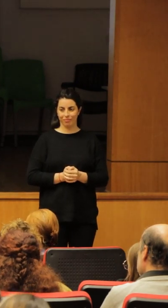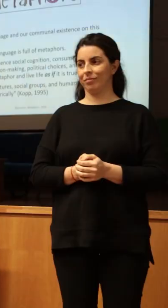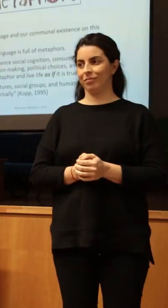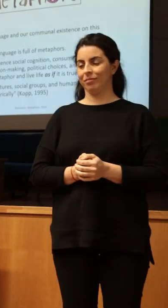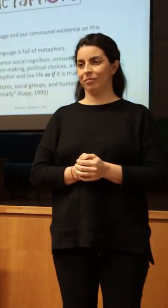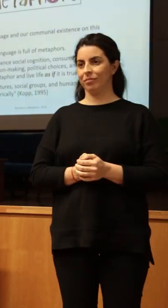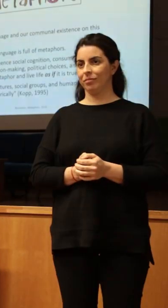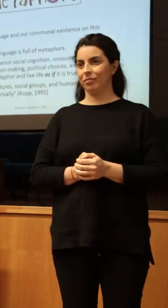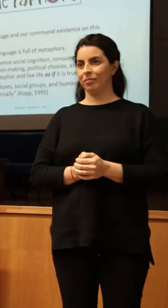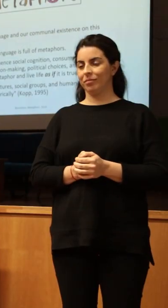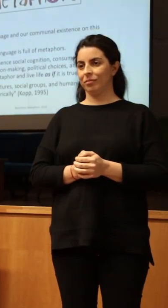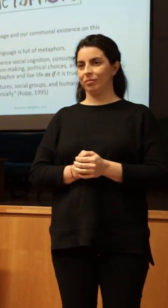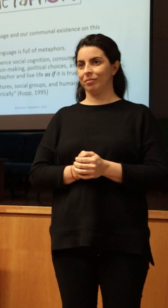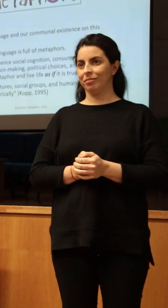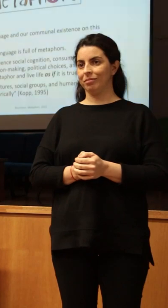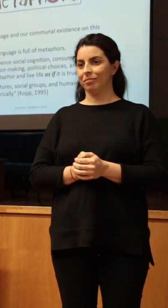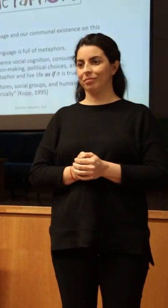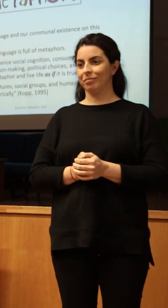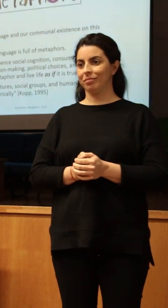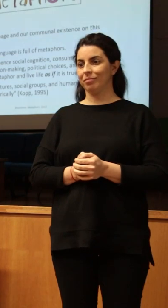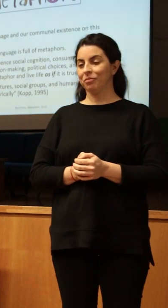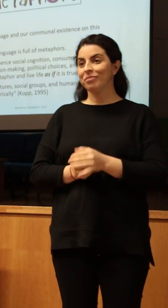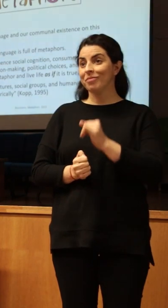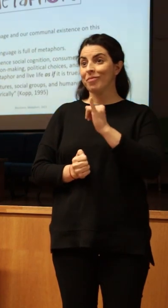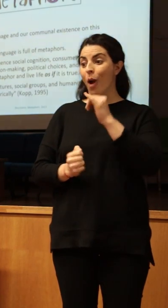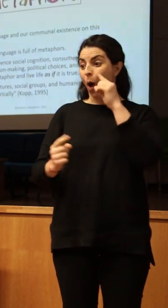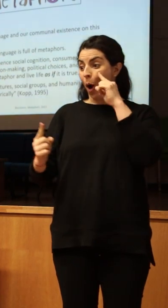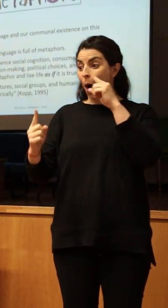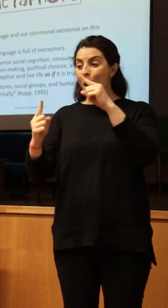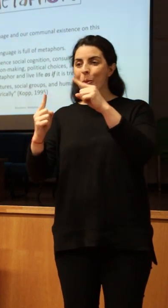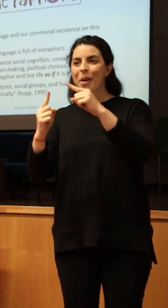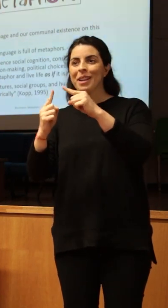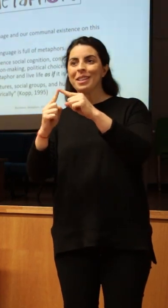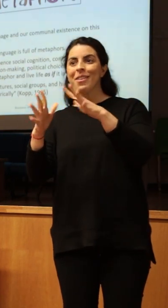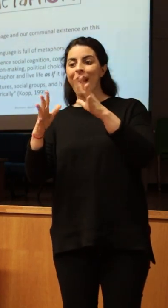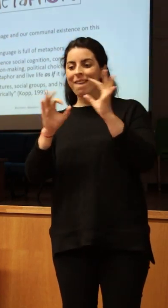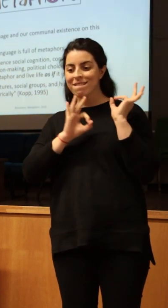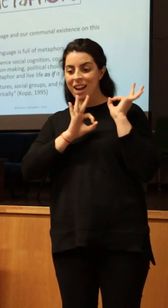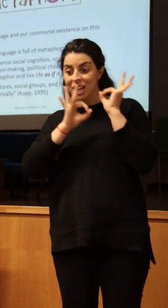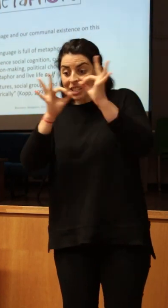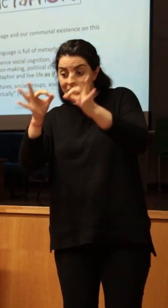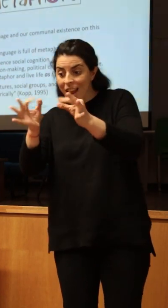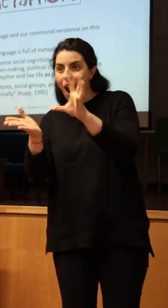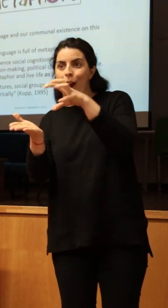Be happy, travel. Yeah. Like a destination, like the life. Llegar a un destino,